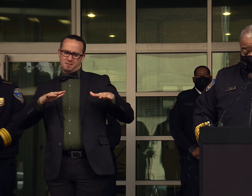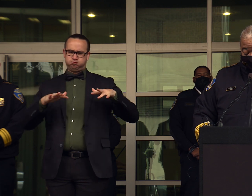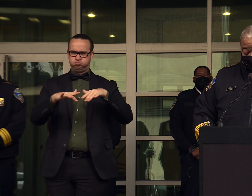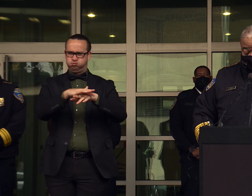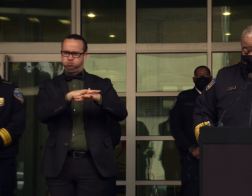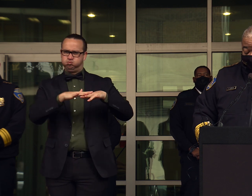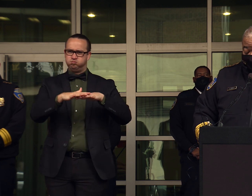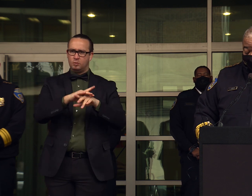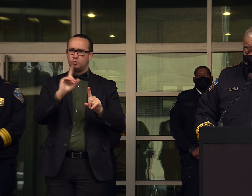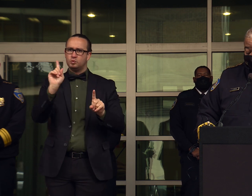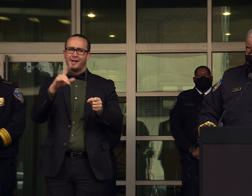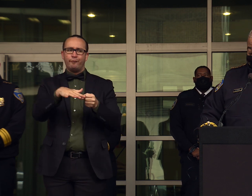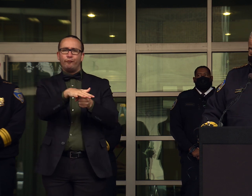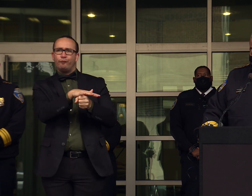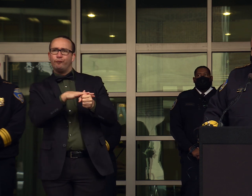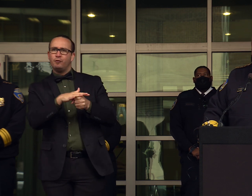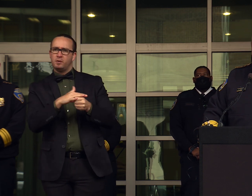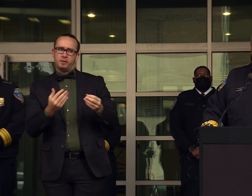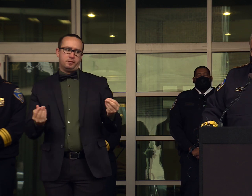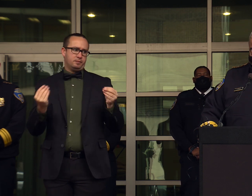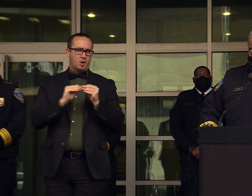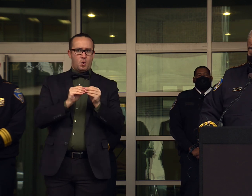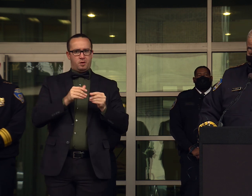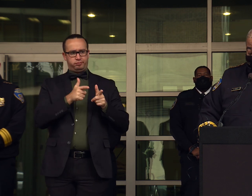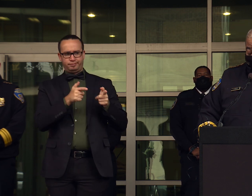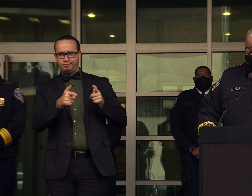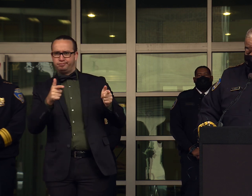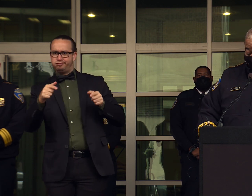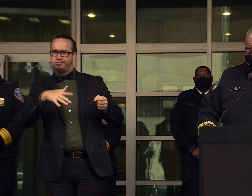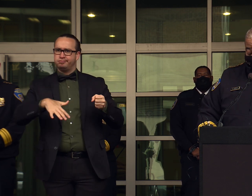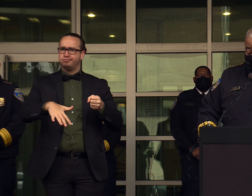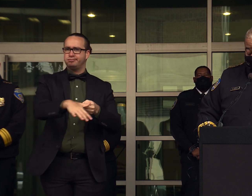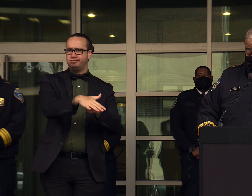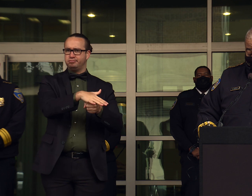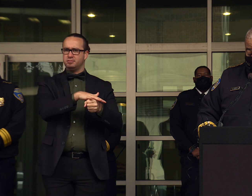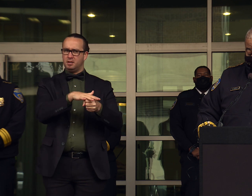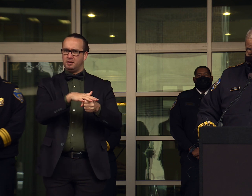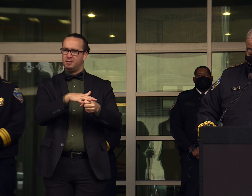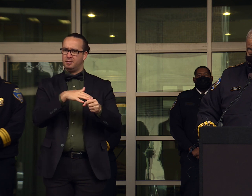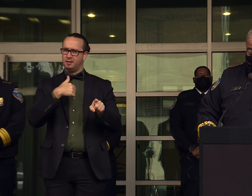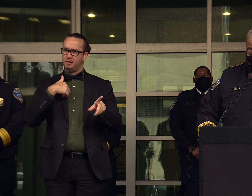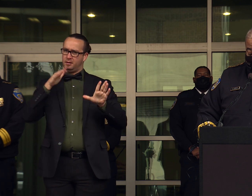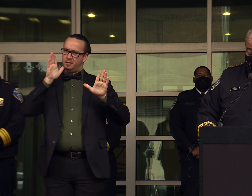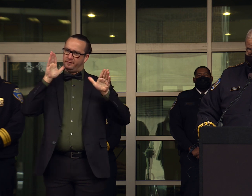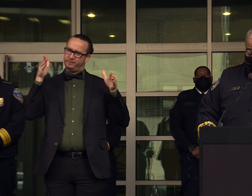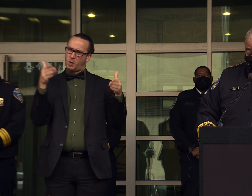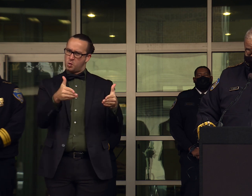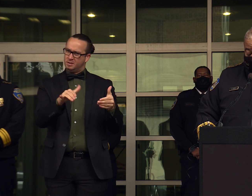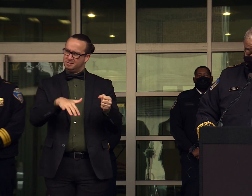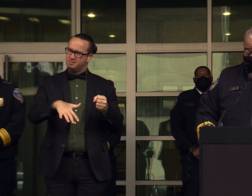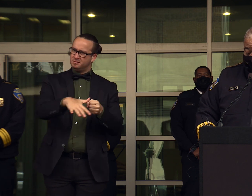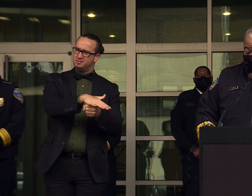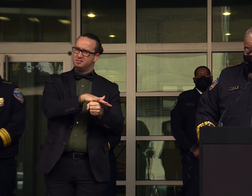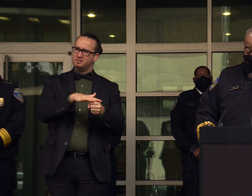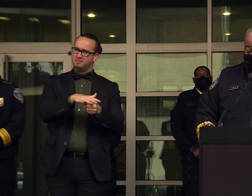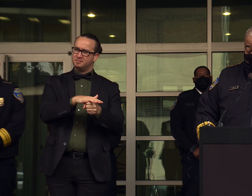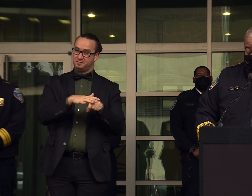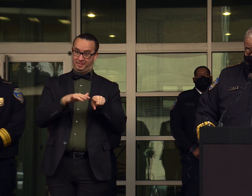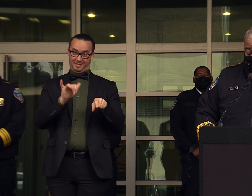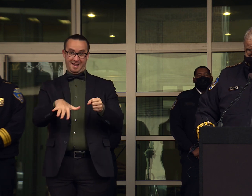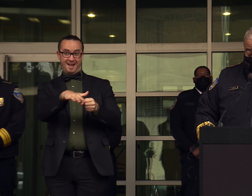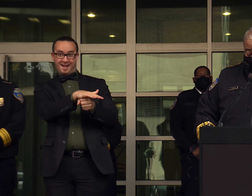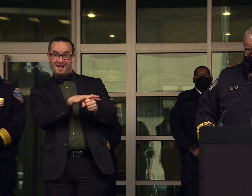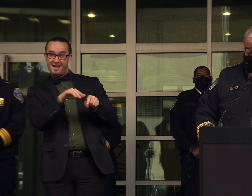resources. These new zones represent the areas where nearly 30% of homicides occurred and about 45% of where